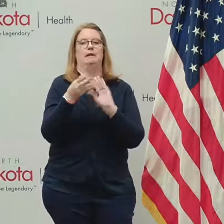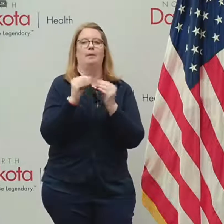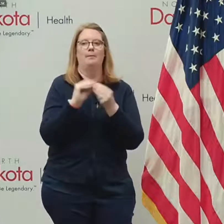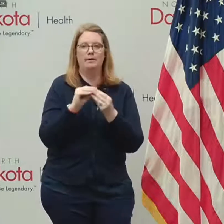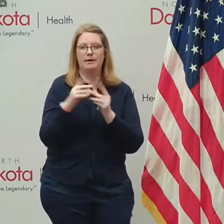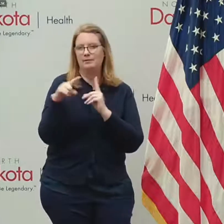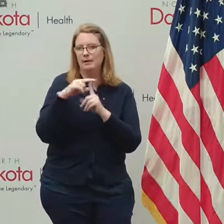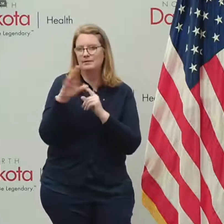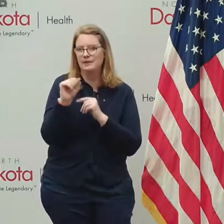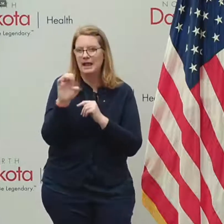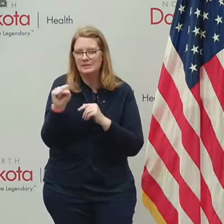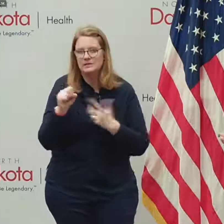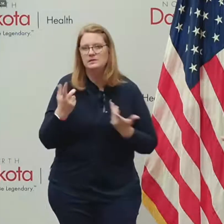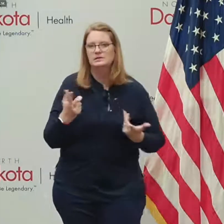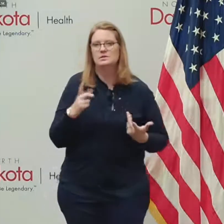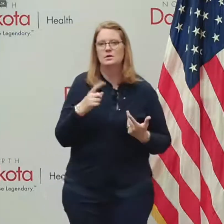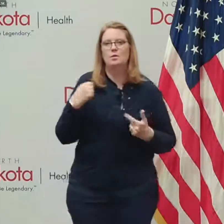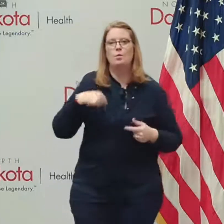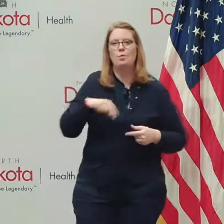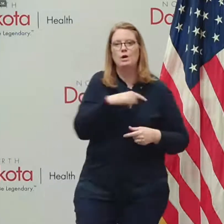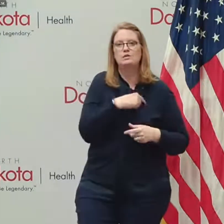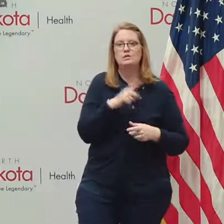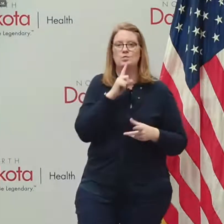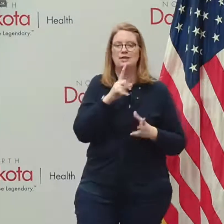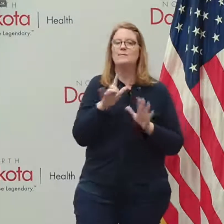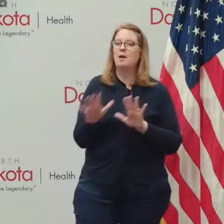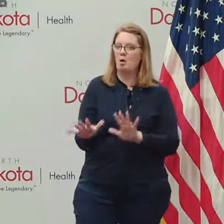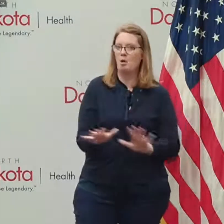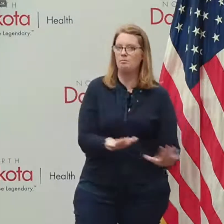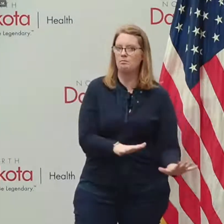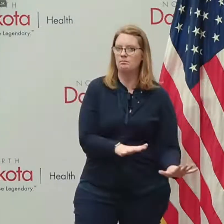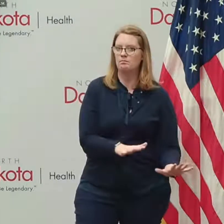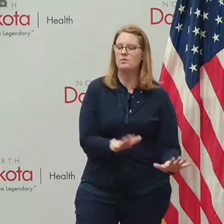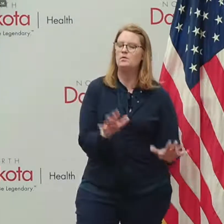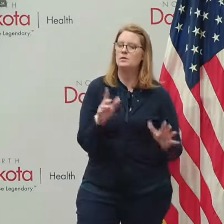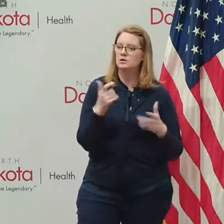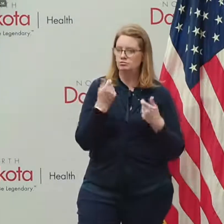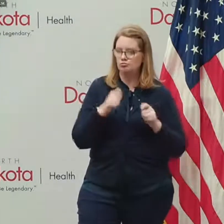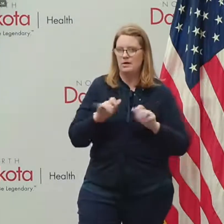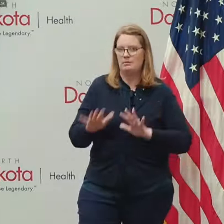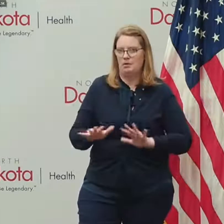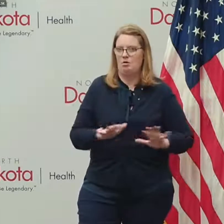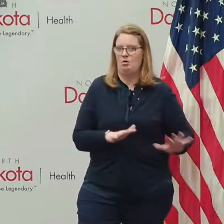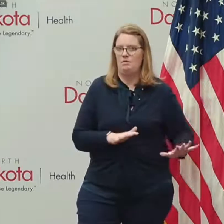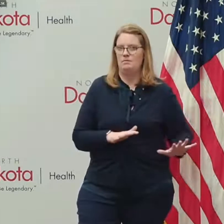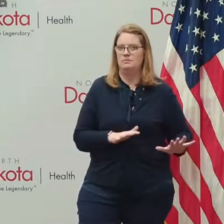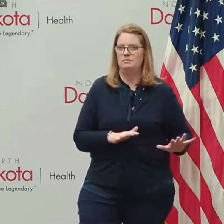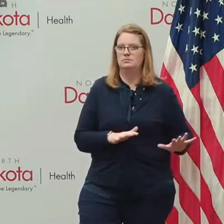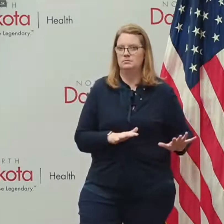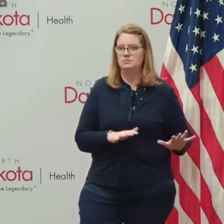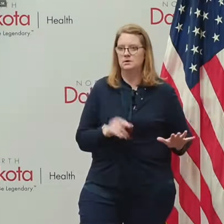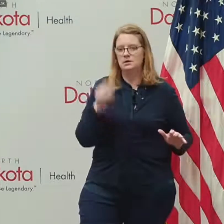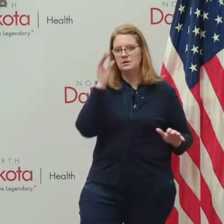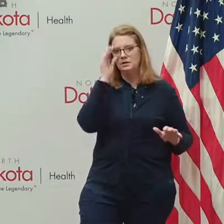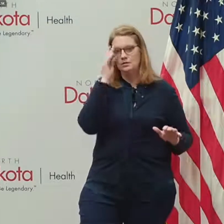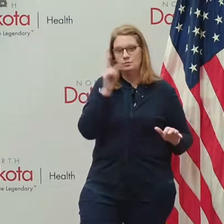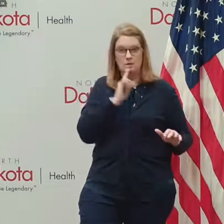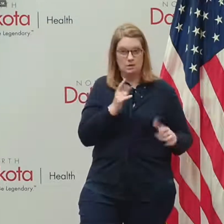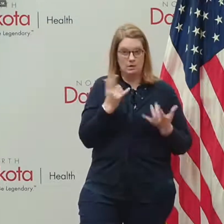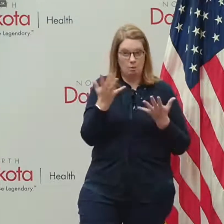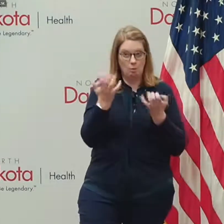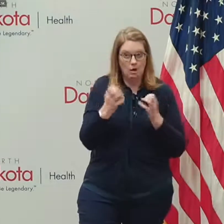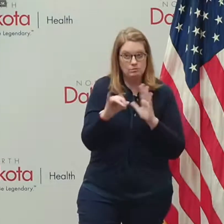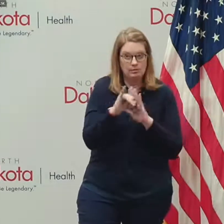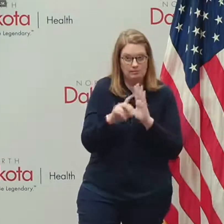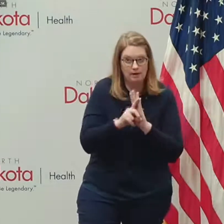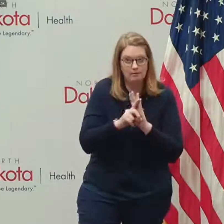utilized to push the narrative, and we're just trying to remain calm through all that. We've never backed off on our desire to look for where positives are, and we're going to